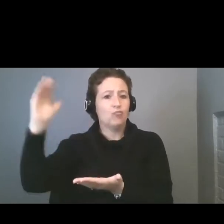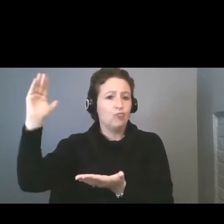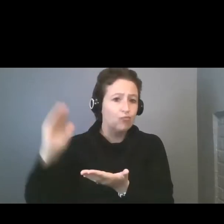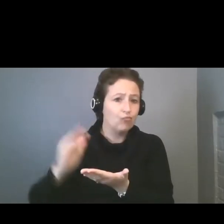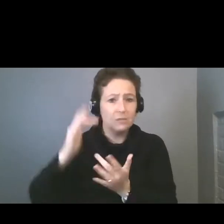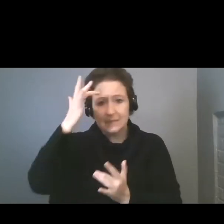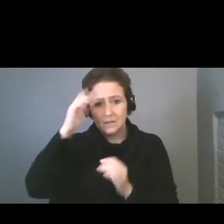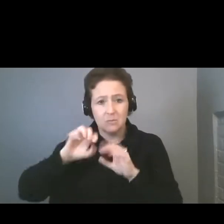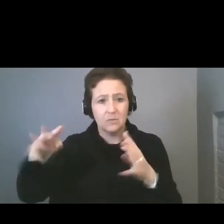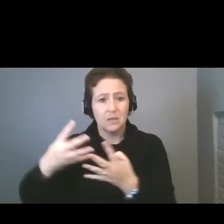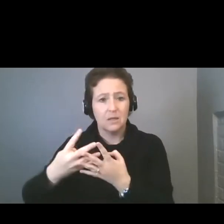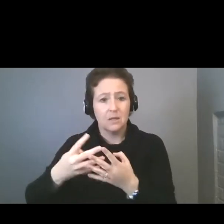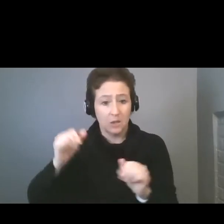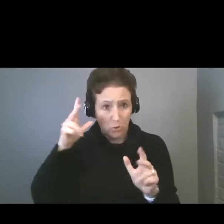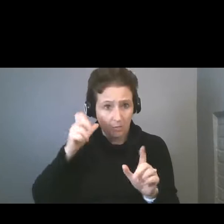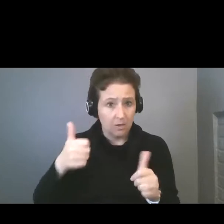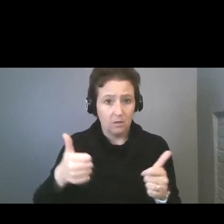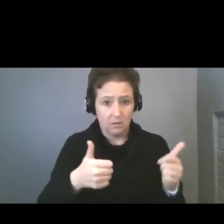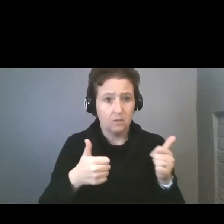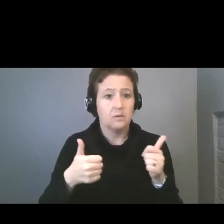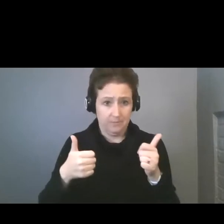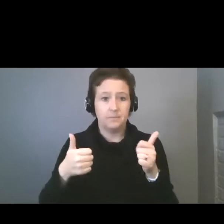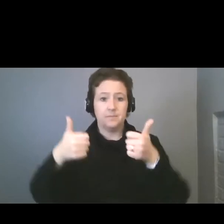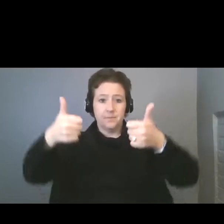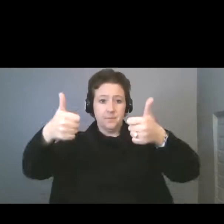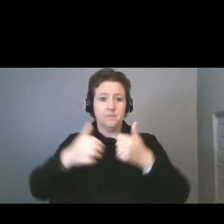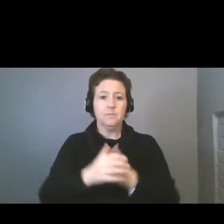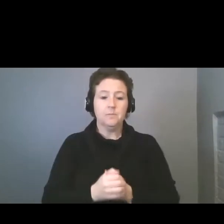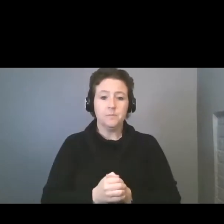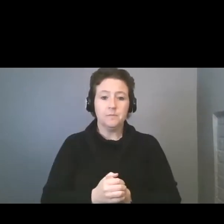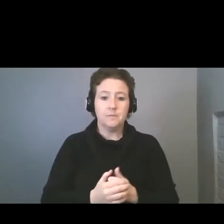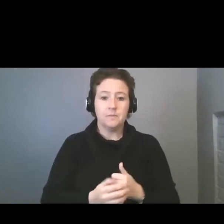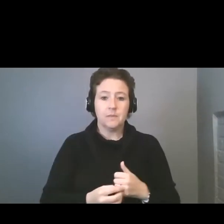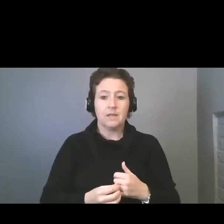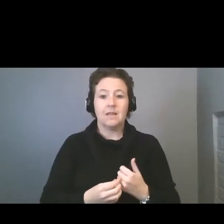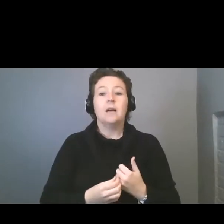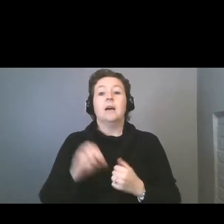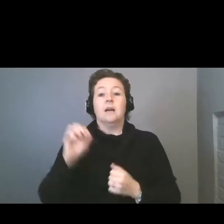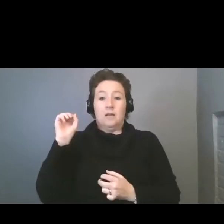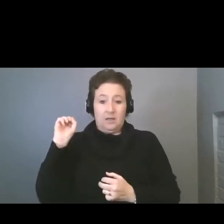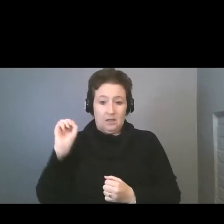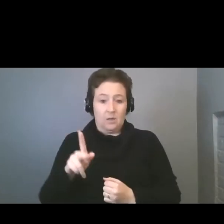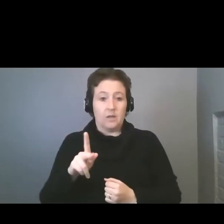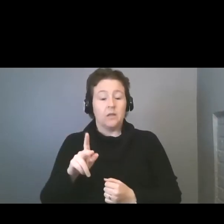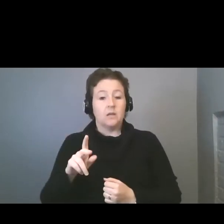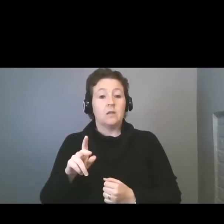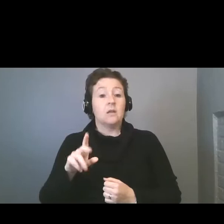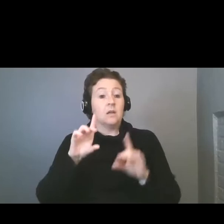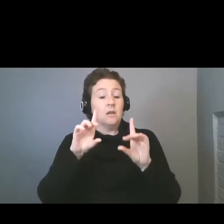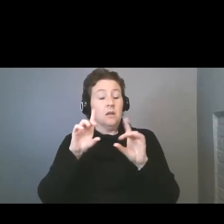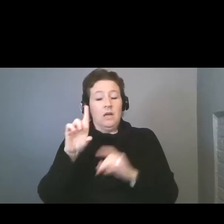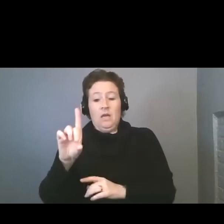Okay, I think I'm unmuted. Can you hear me? Yes, we can. Okay, so the Department